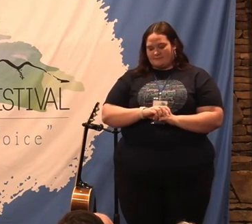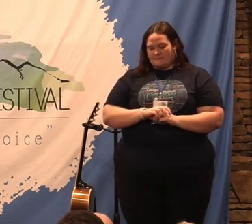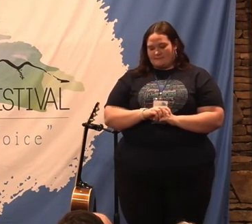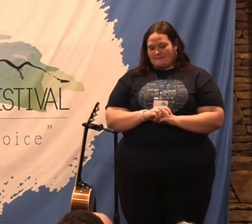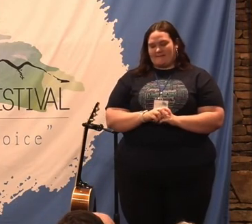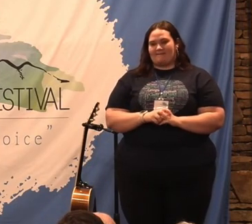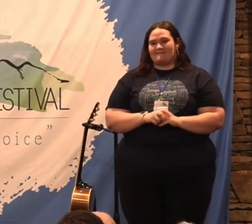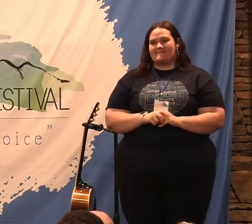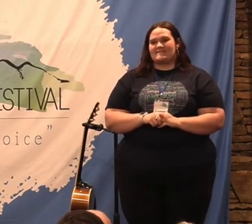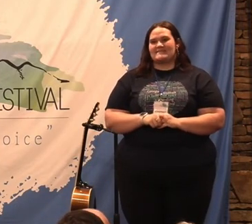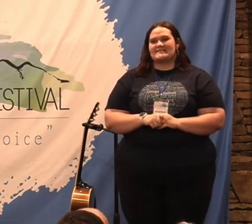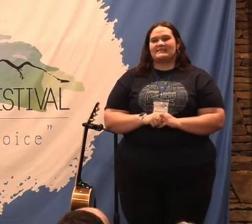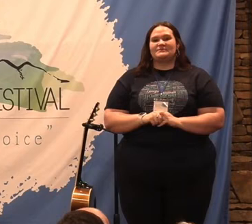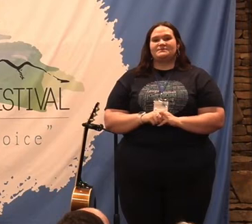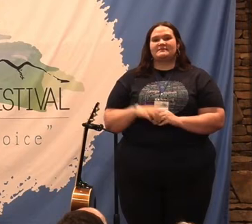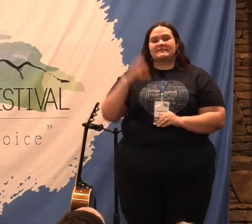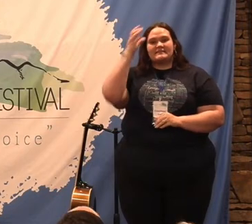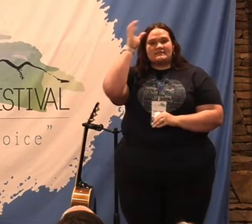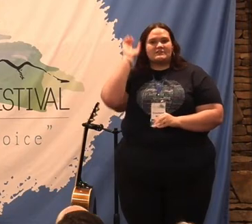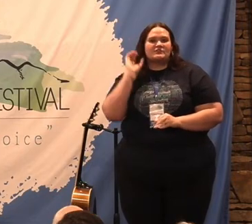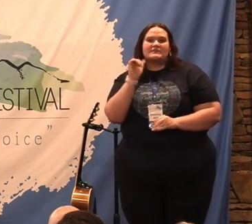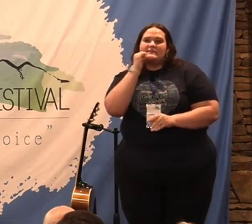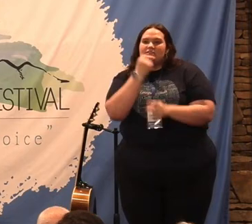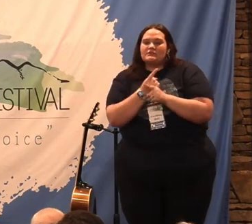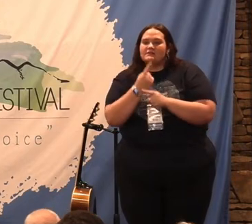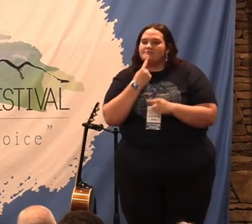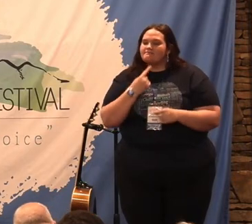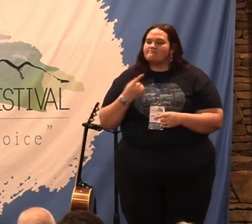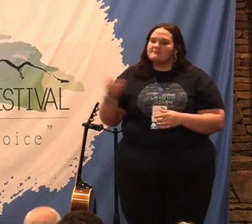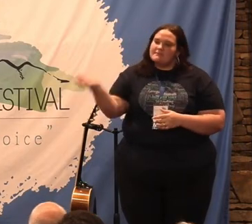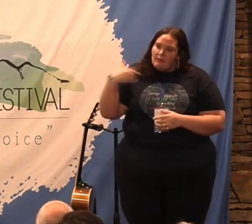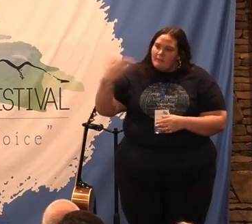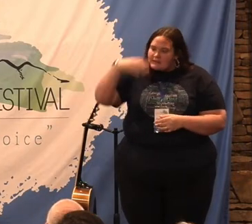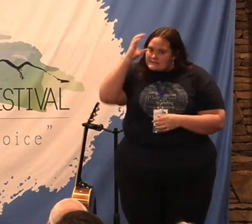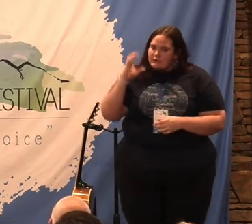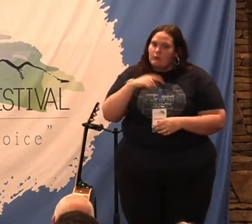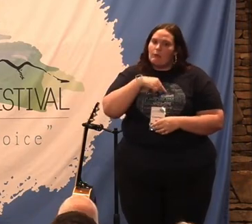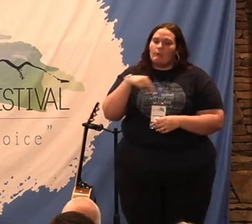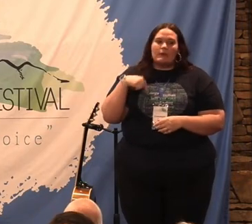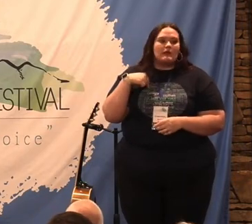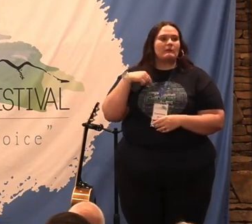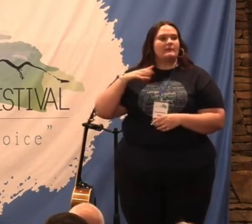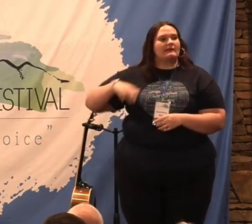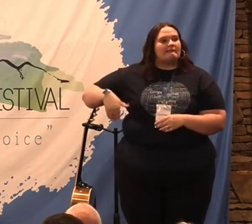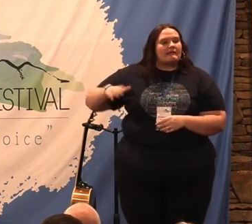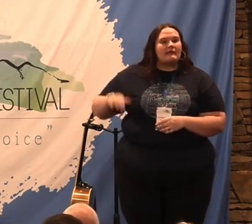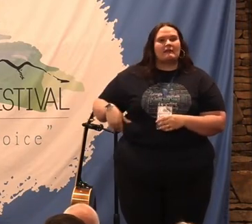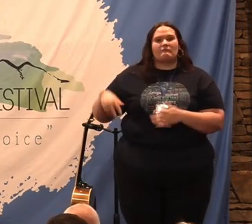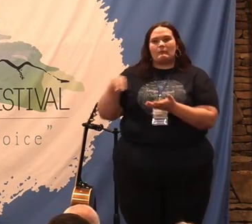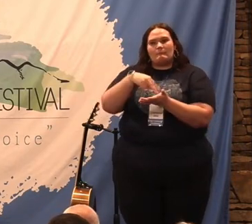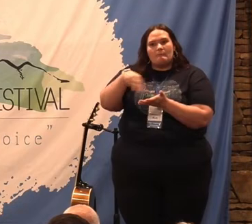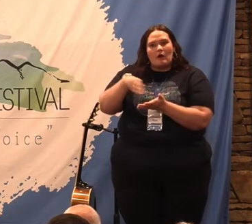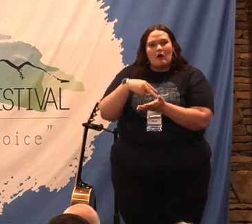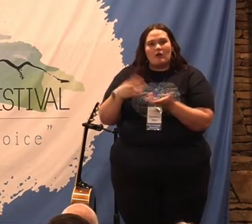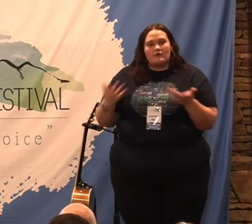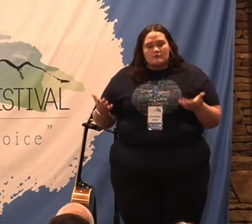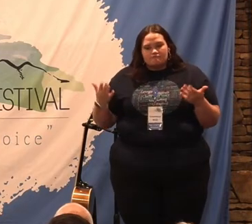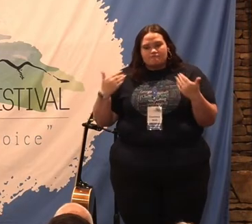Cinderella's sister said, come on, Cinderella, you're gonna make us late for the ball. Get ready.